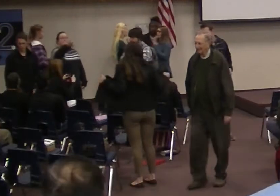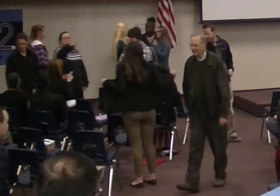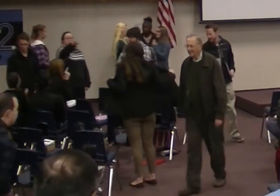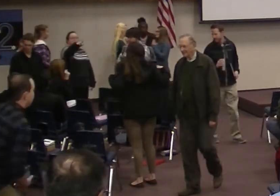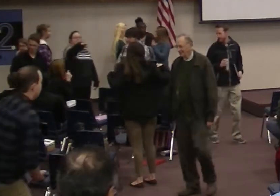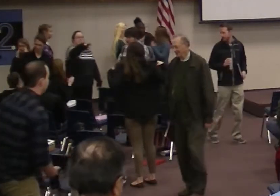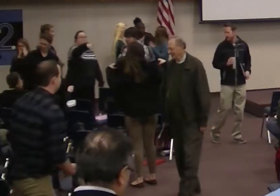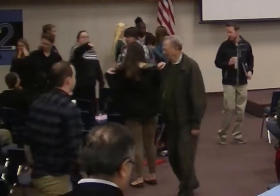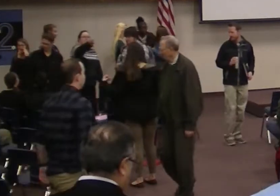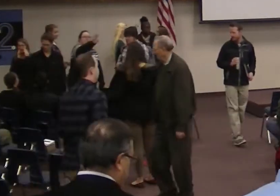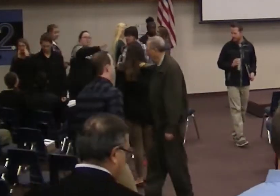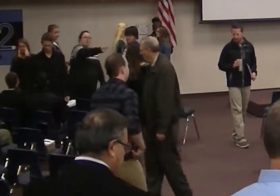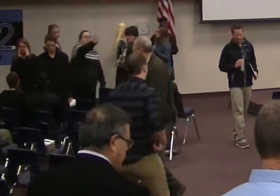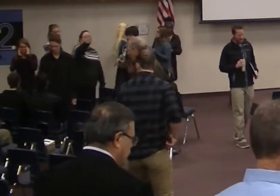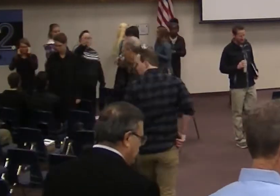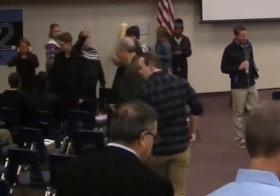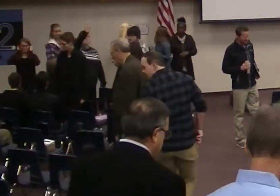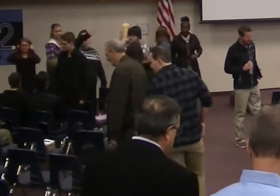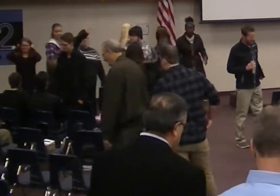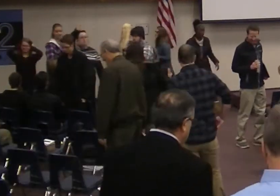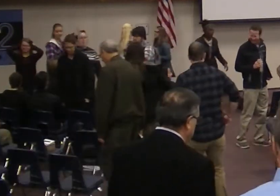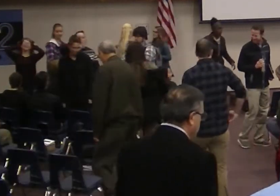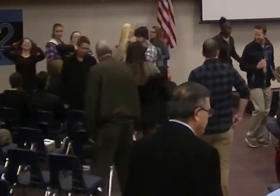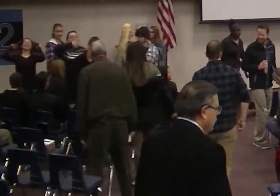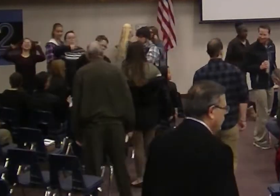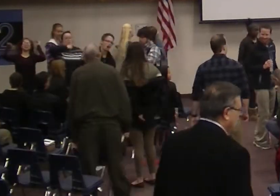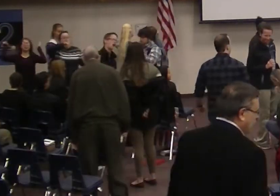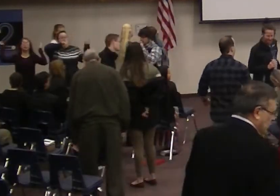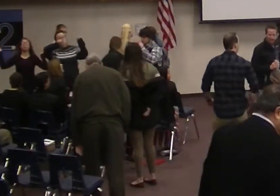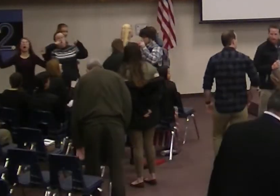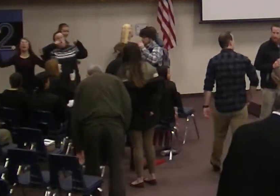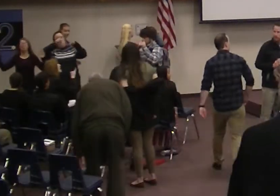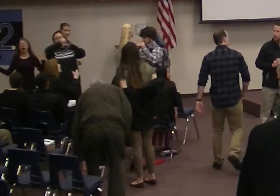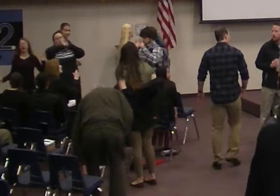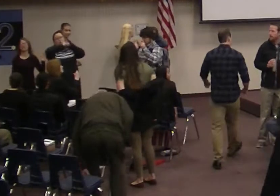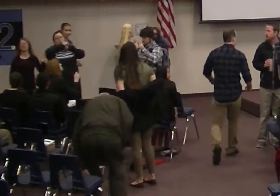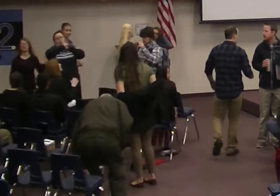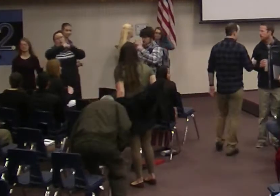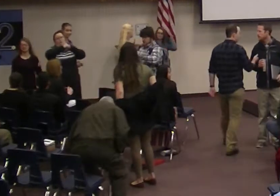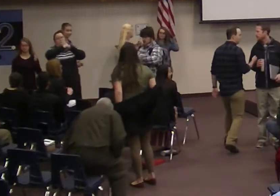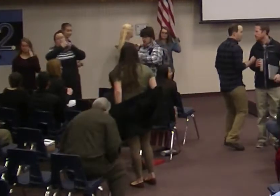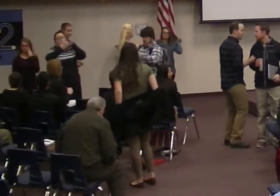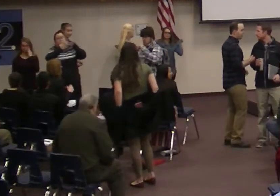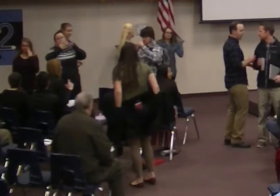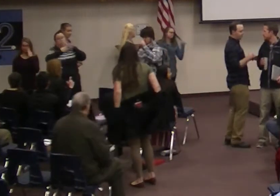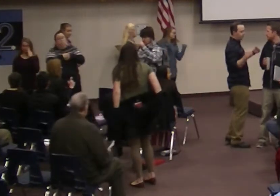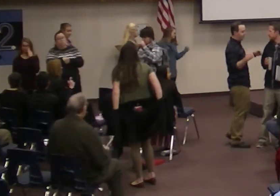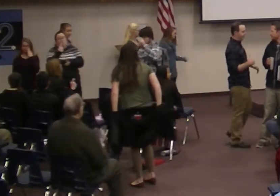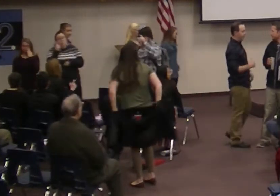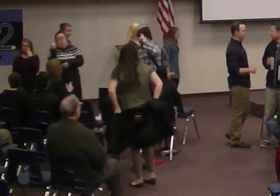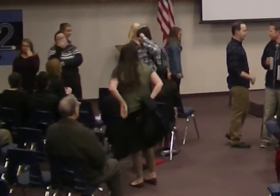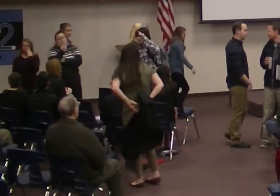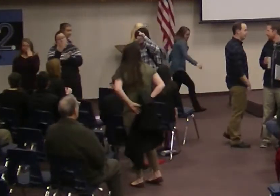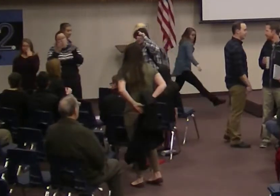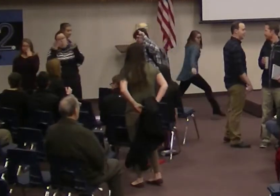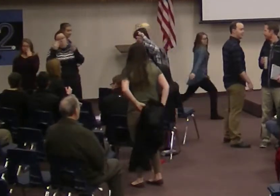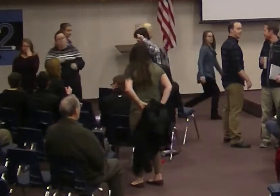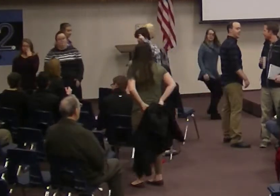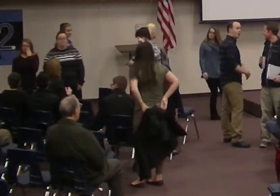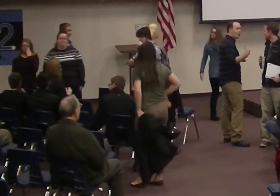It's not even want to turn off. It's standby. Yeah. Well, then it says power off on the screen. You have to do it